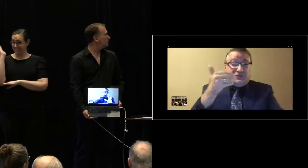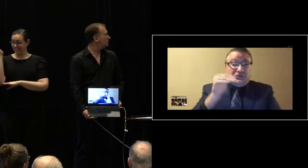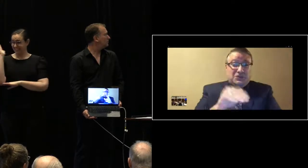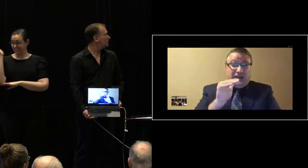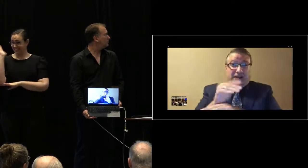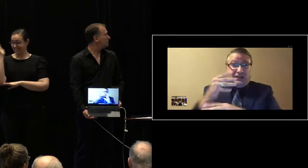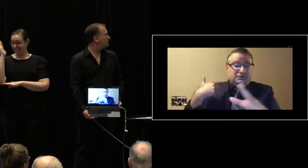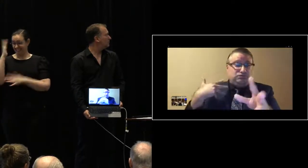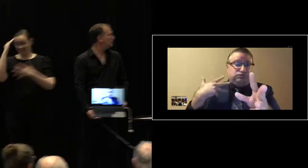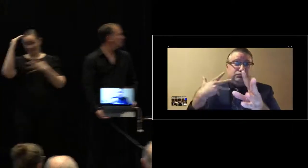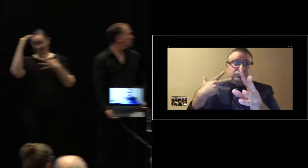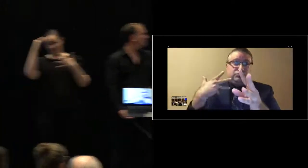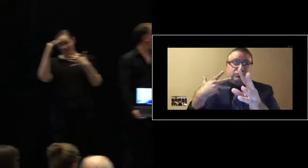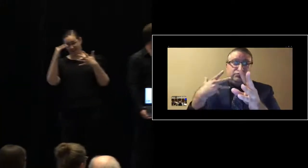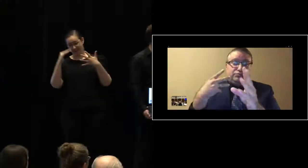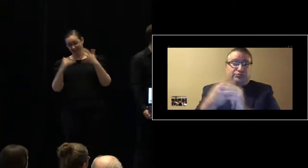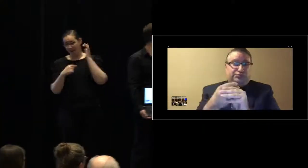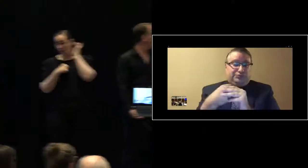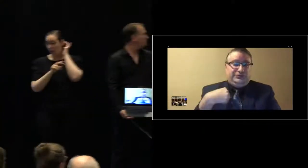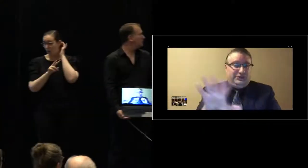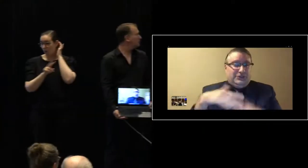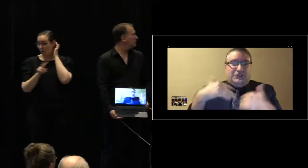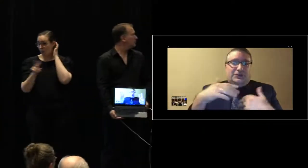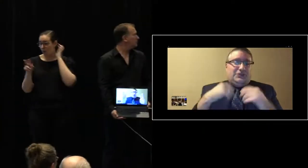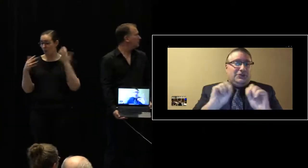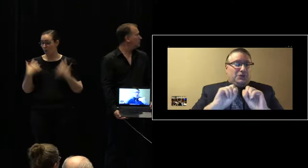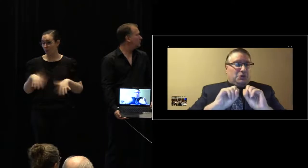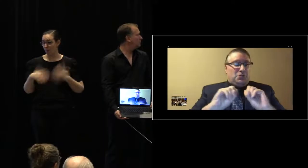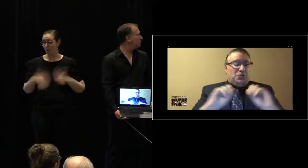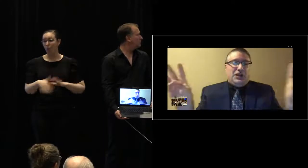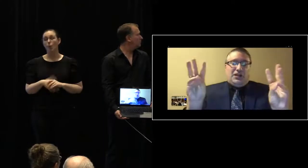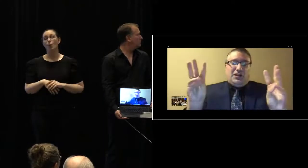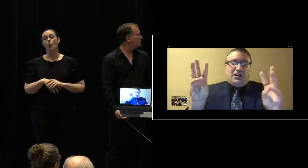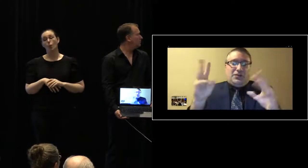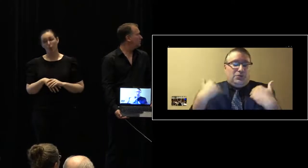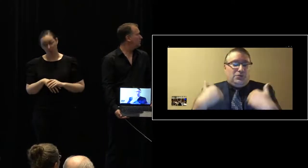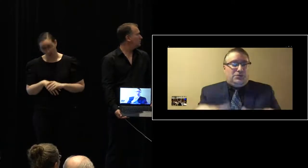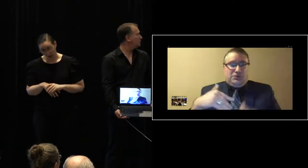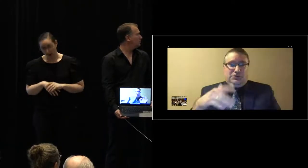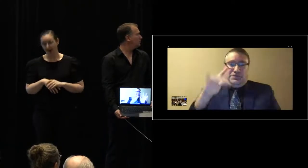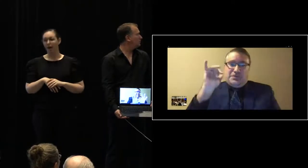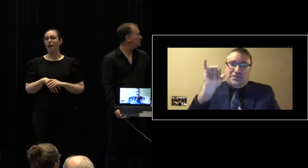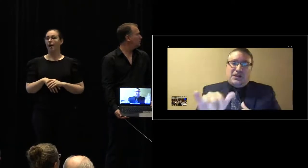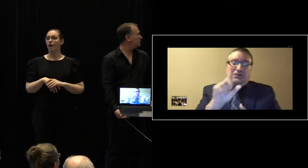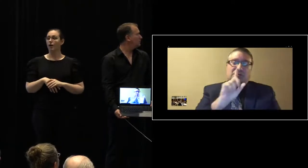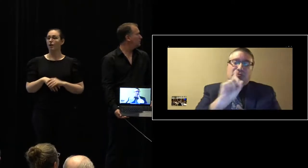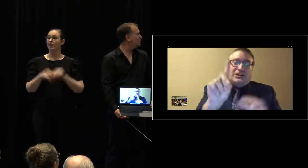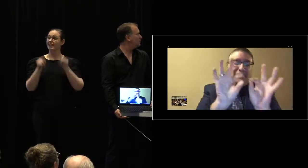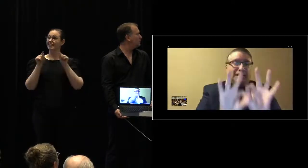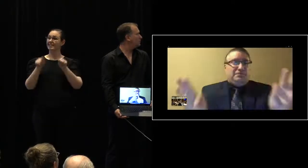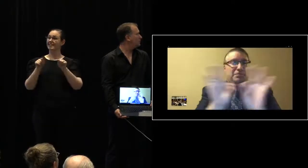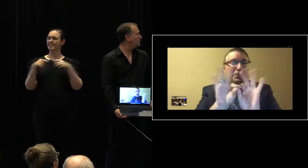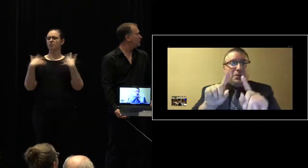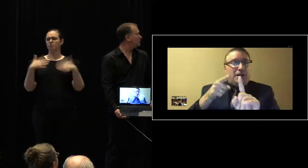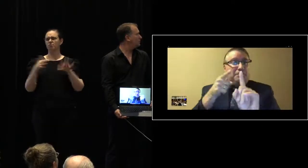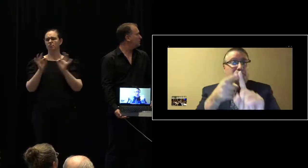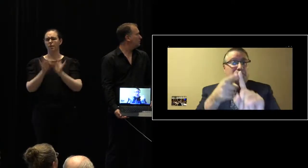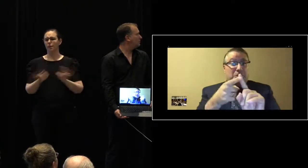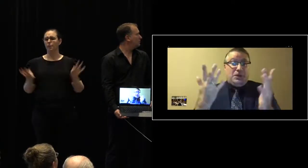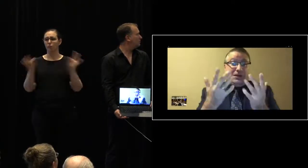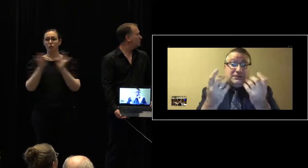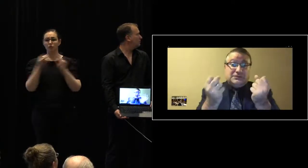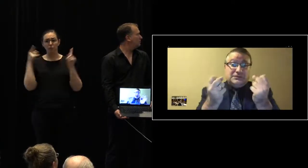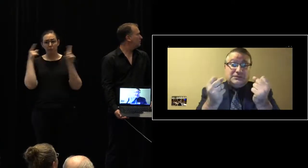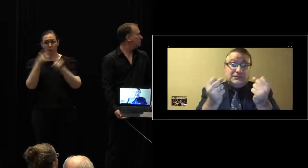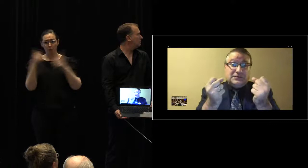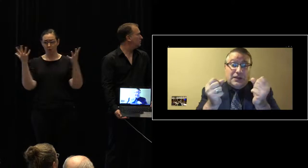There have been so many presentations given tonight. The speeches have been incredible. And